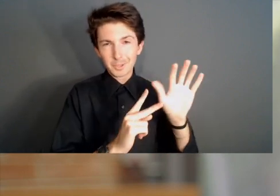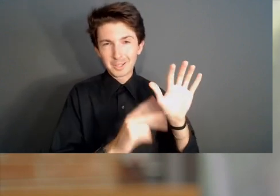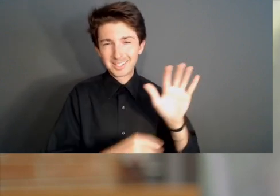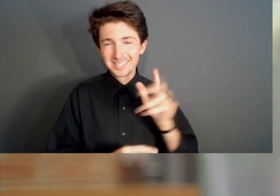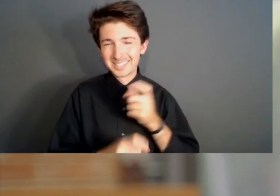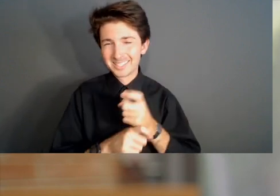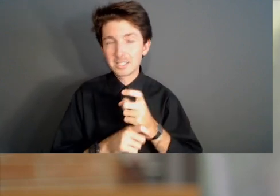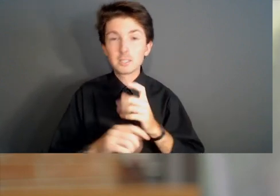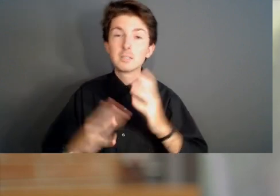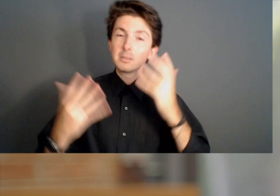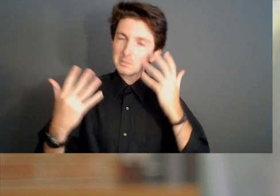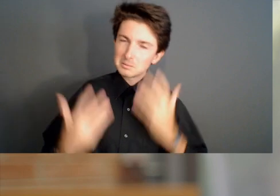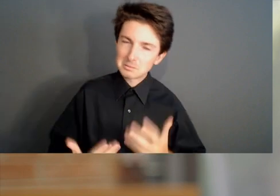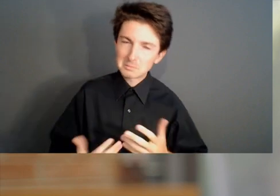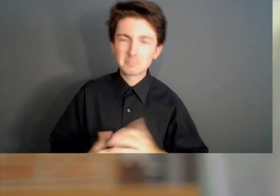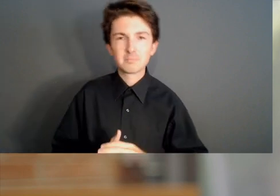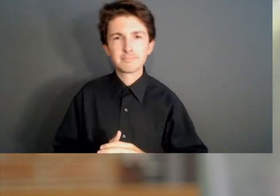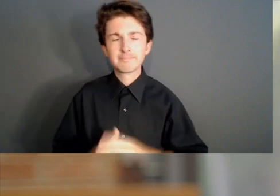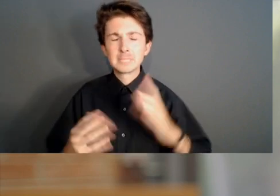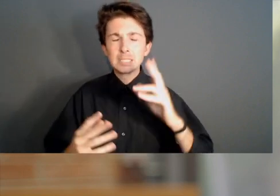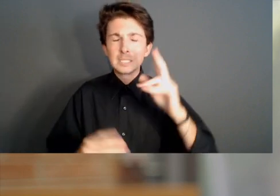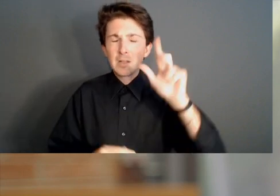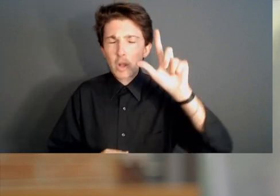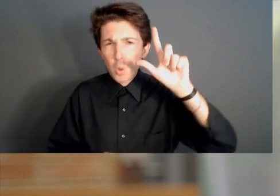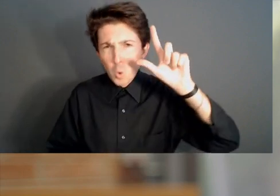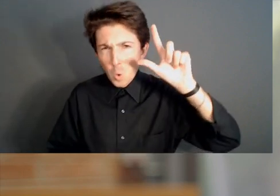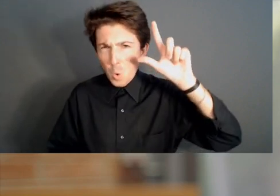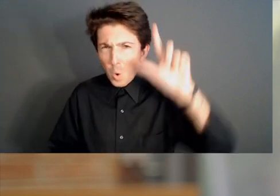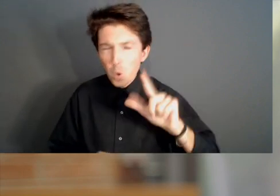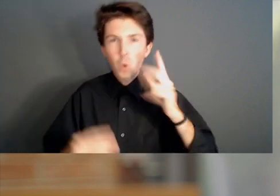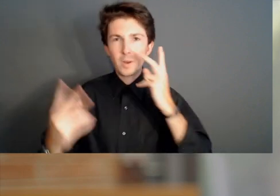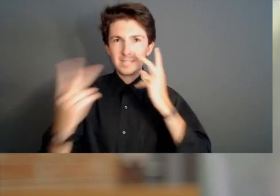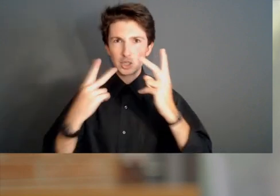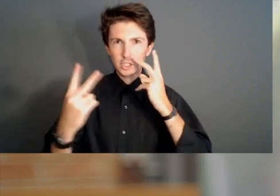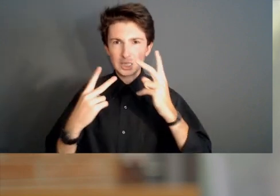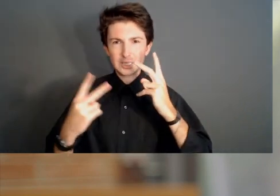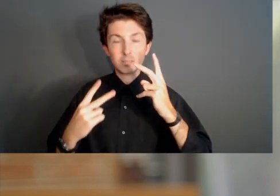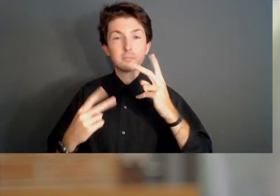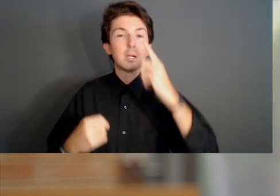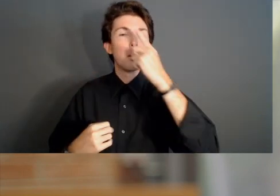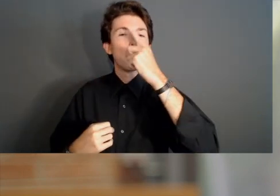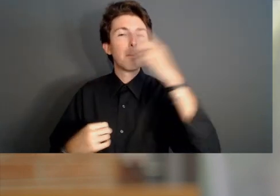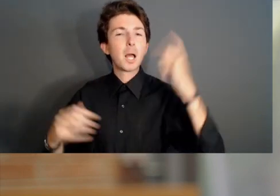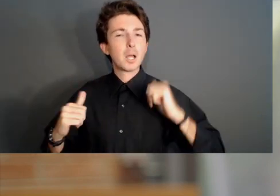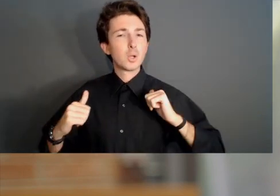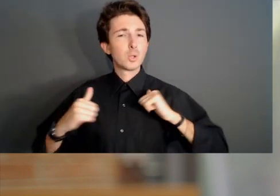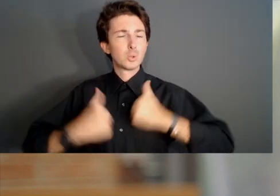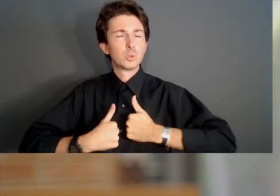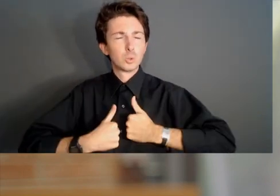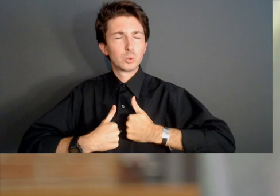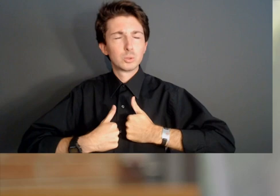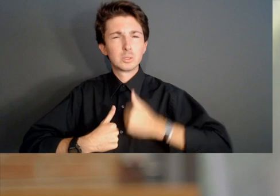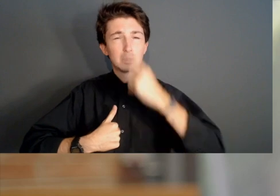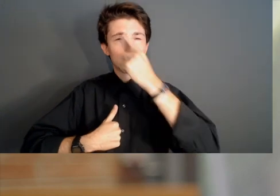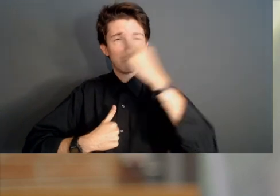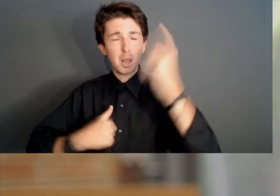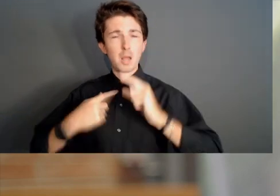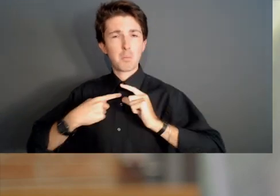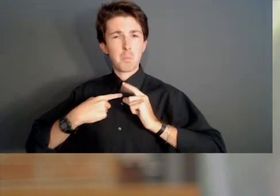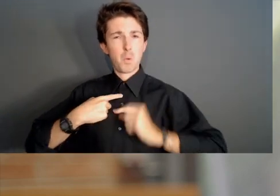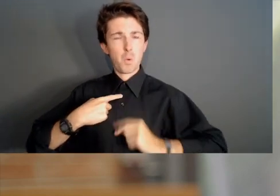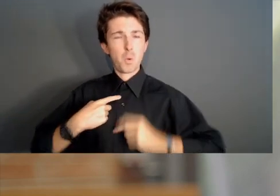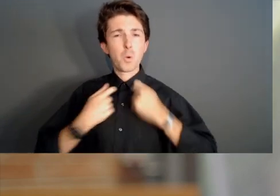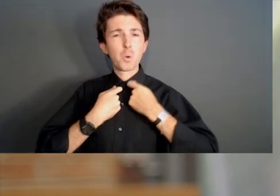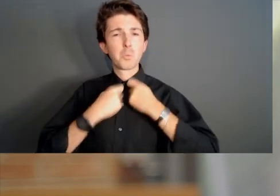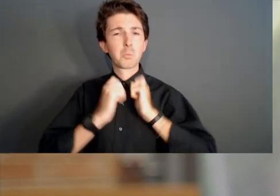I'm visually impaired. I have very low vision. I'm wearing a black suit over a black polo shirt, a button-down black polo